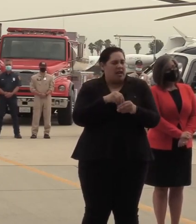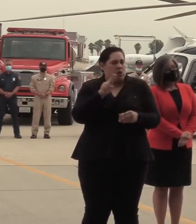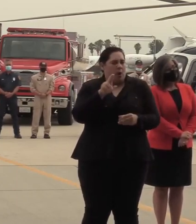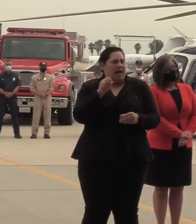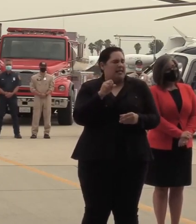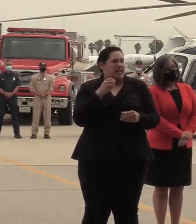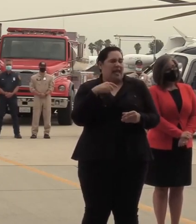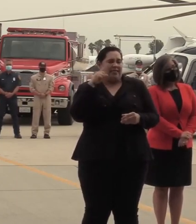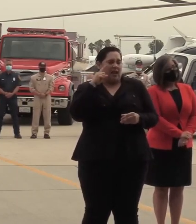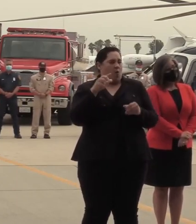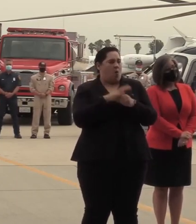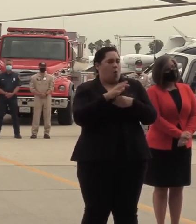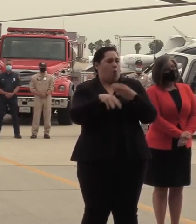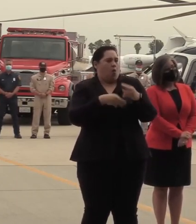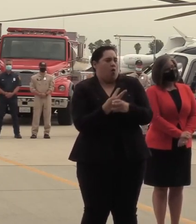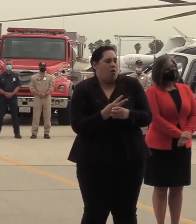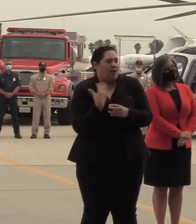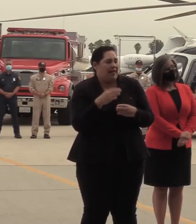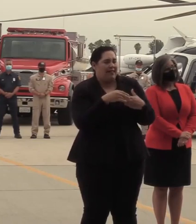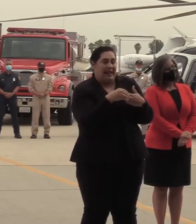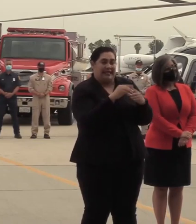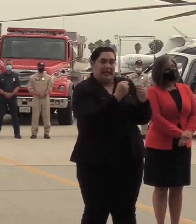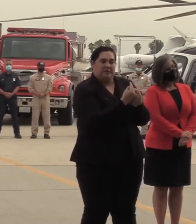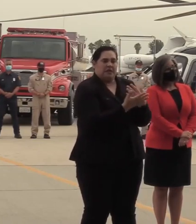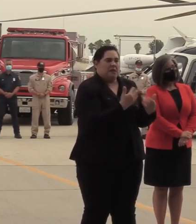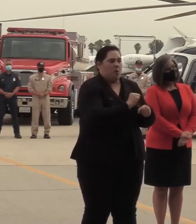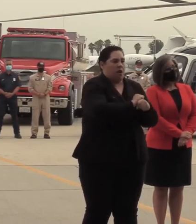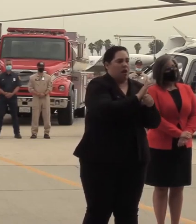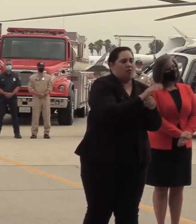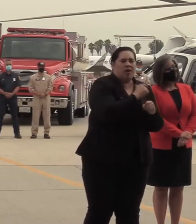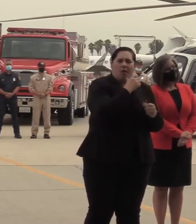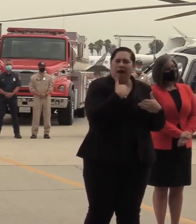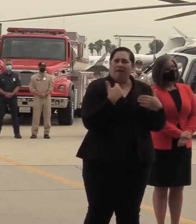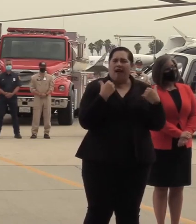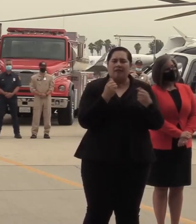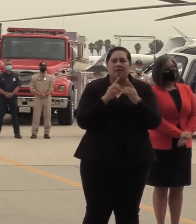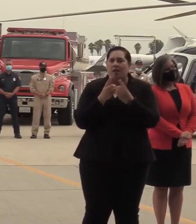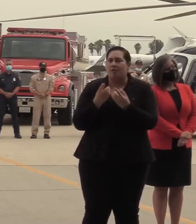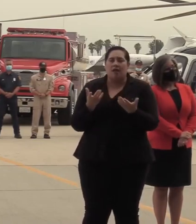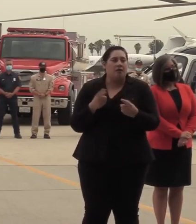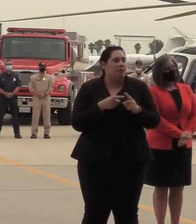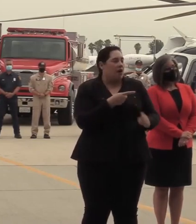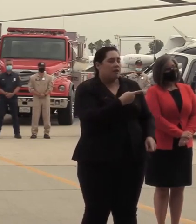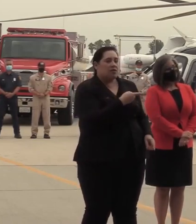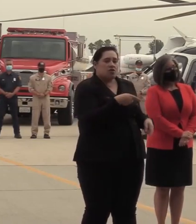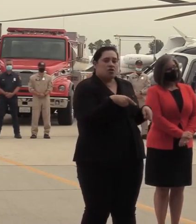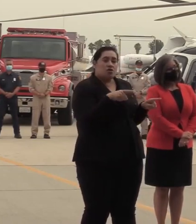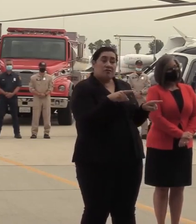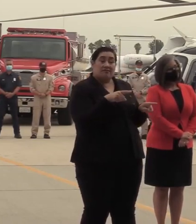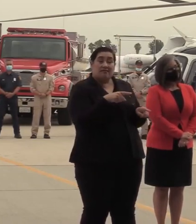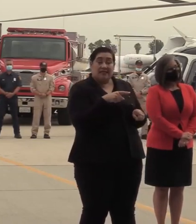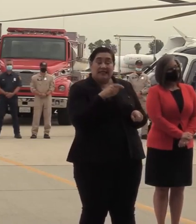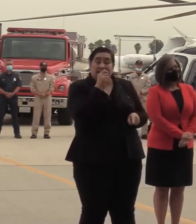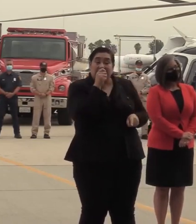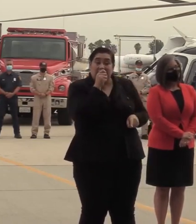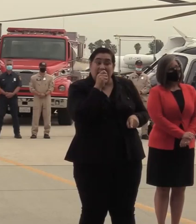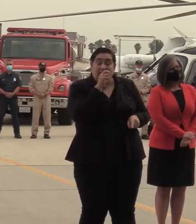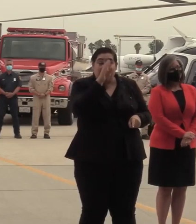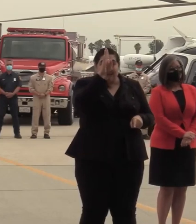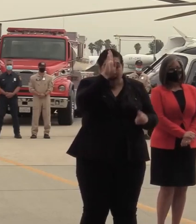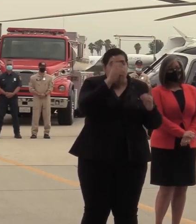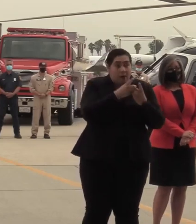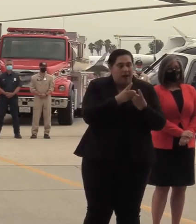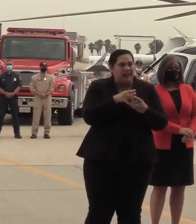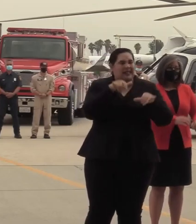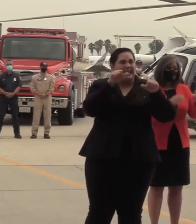not the world. And he's led a team that, whether it was the pandemic, we don't have a health department, but dirty little secret is our fire department is our health